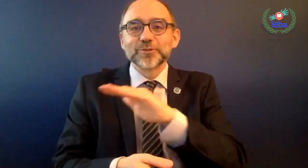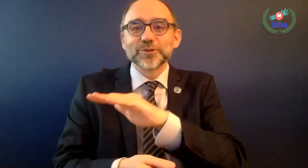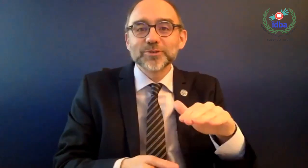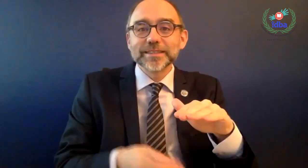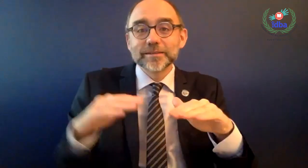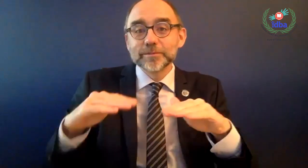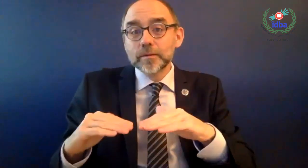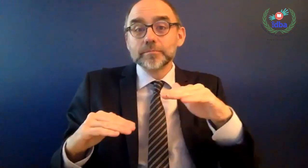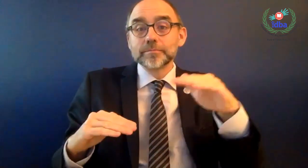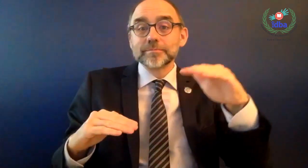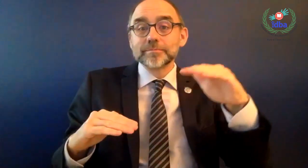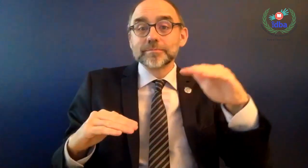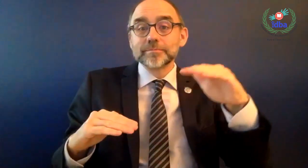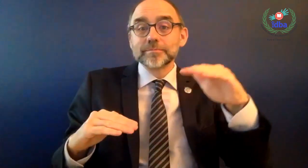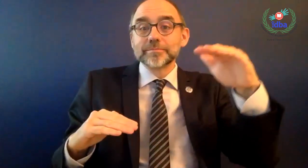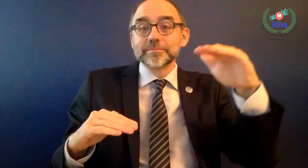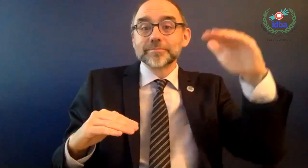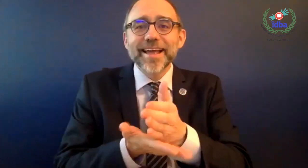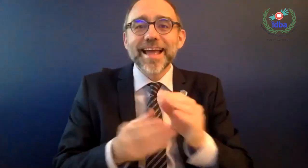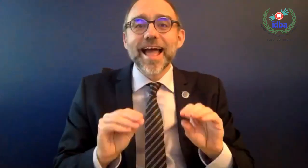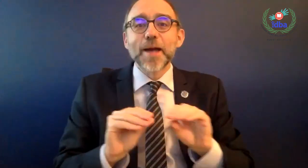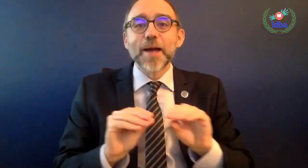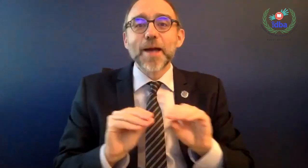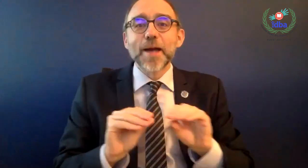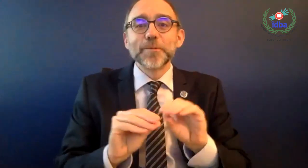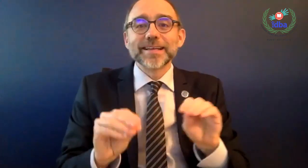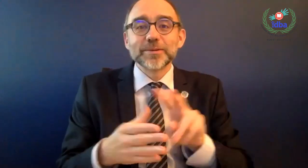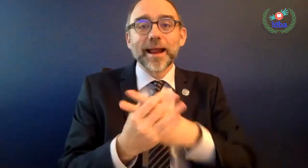and you have got all deaf children from different ages, different grades,